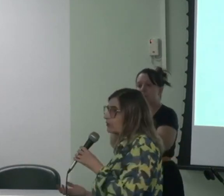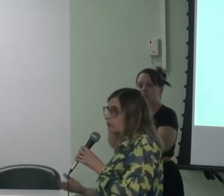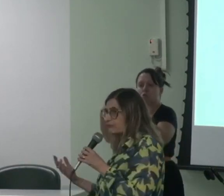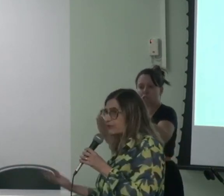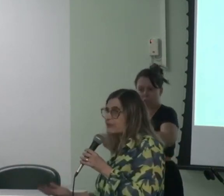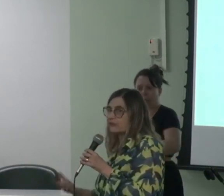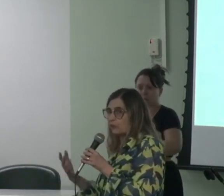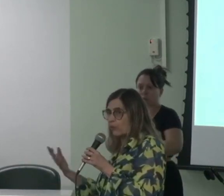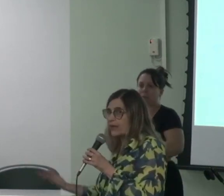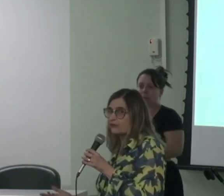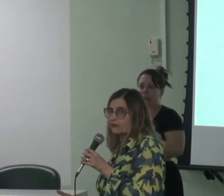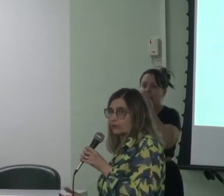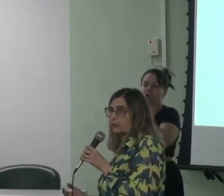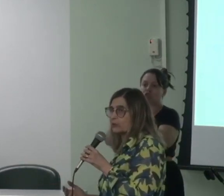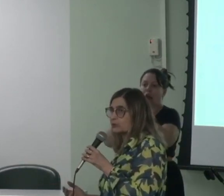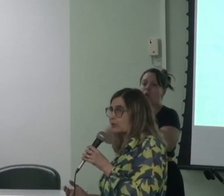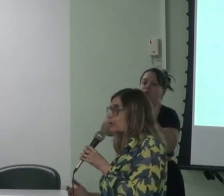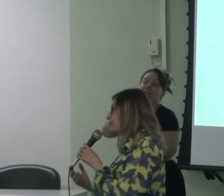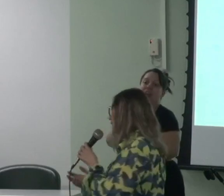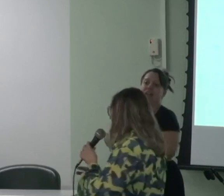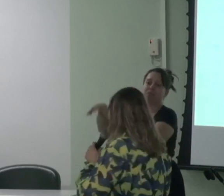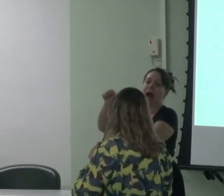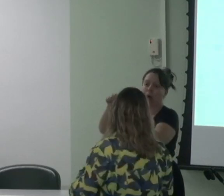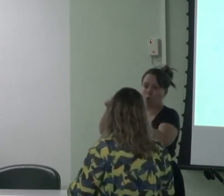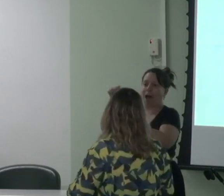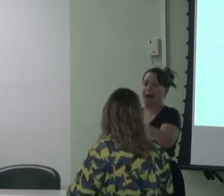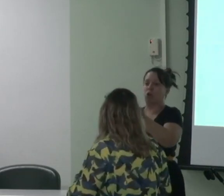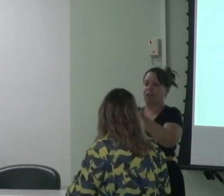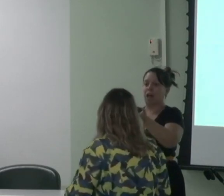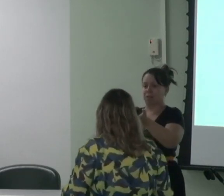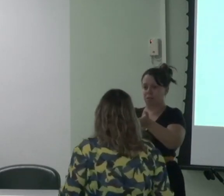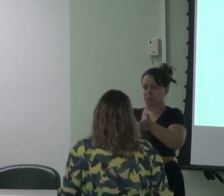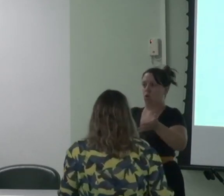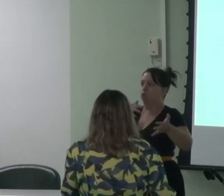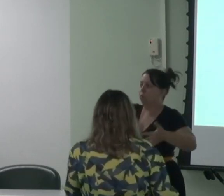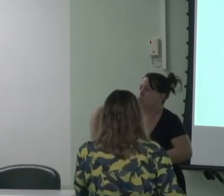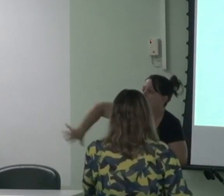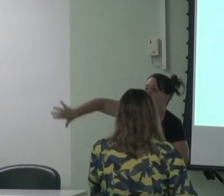for universal ways to annotate languages.